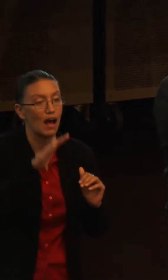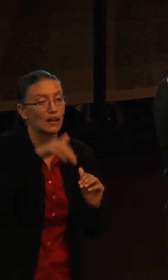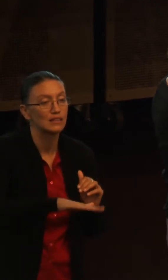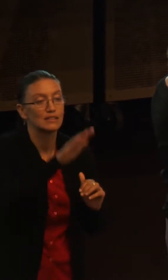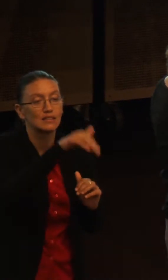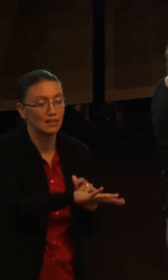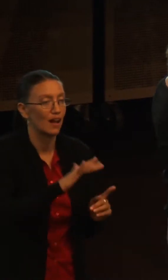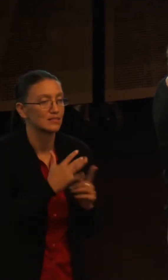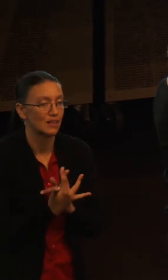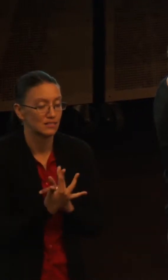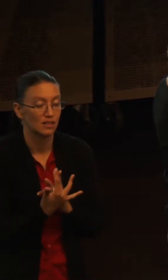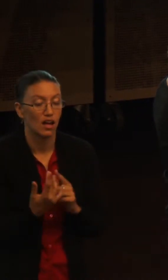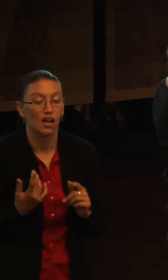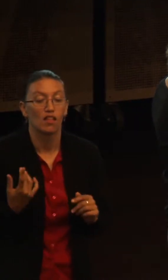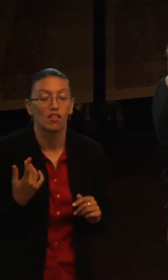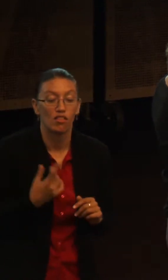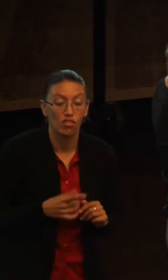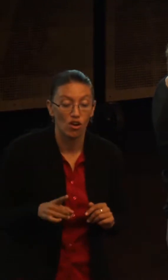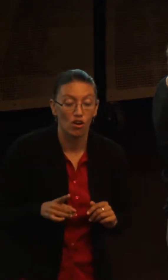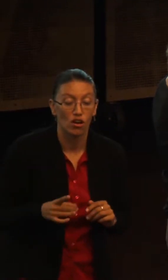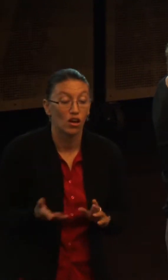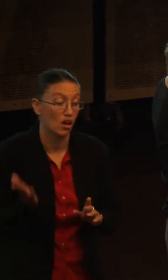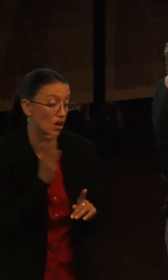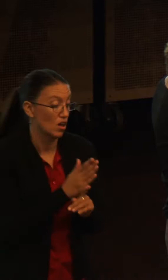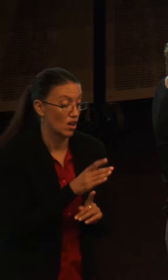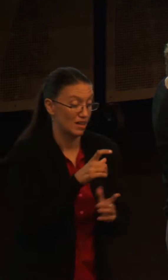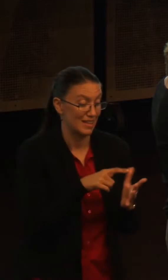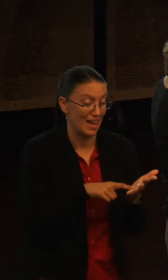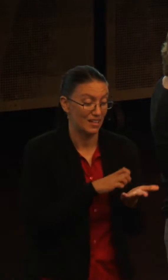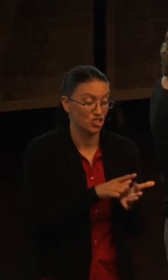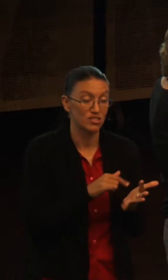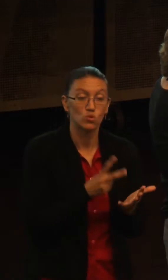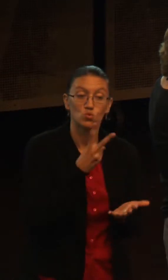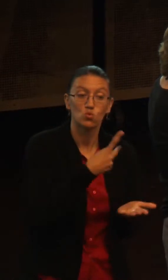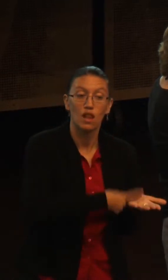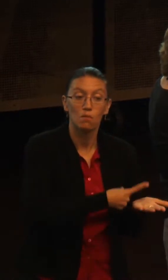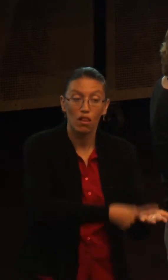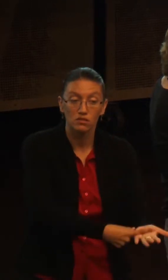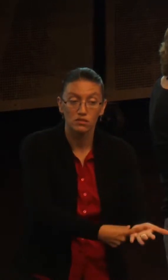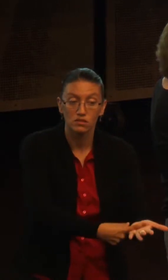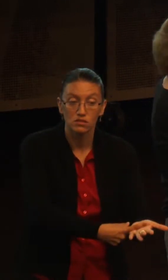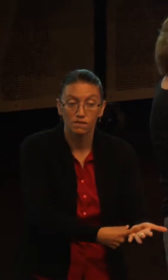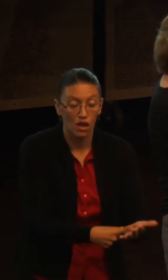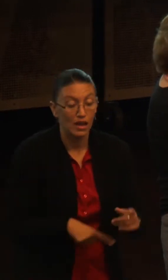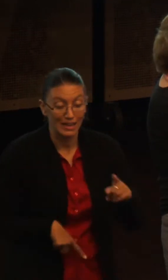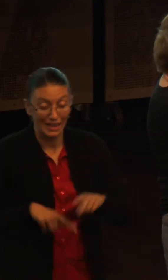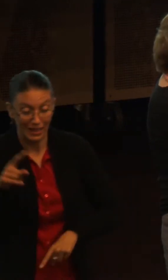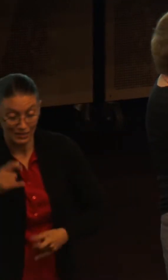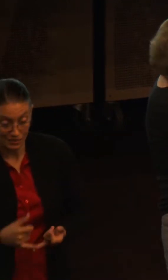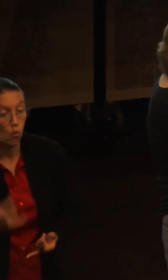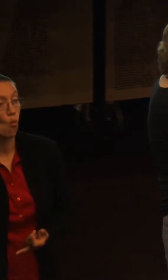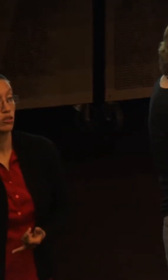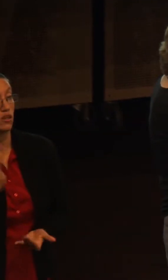i.e., in this case, the follows a disyllabic verb, catches. So this is already a strong,